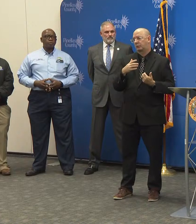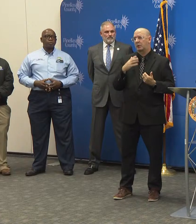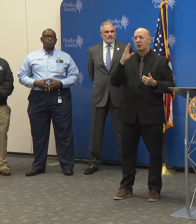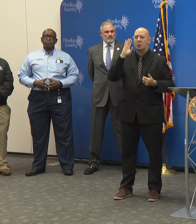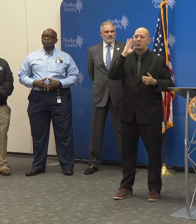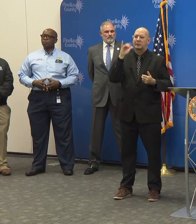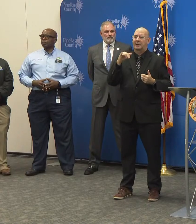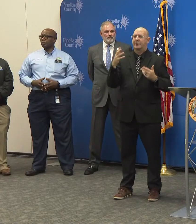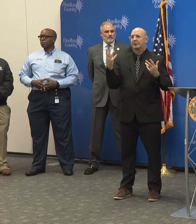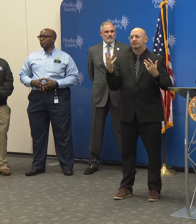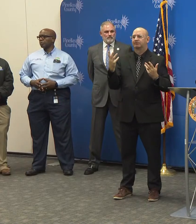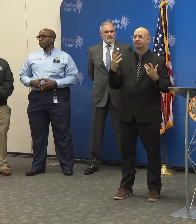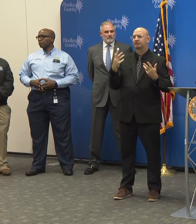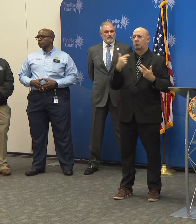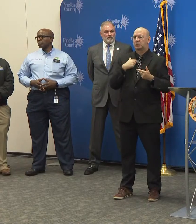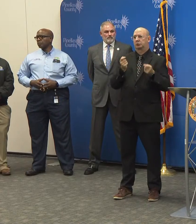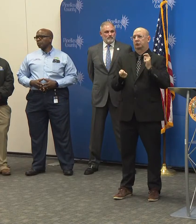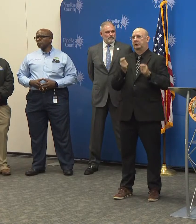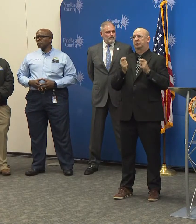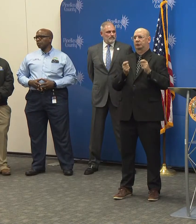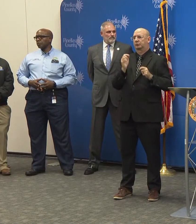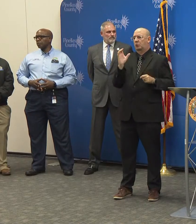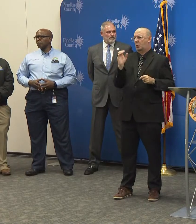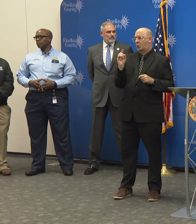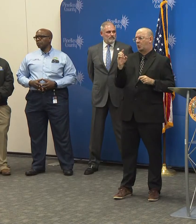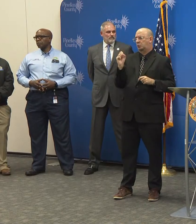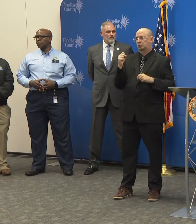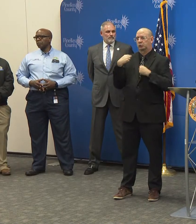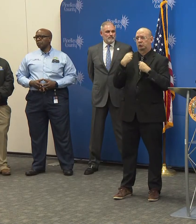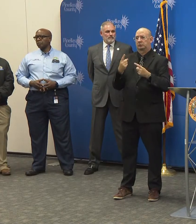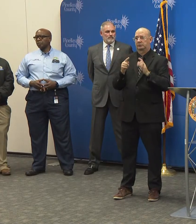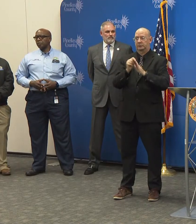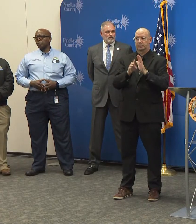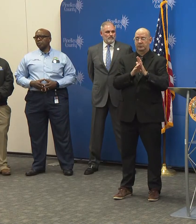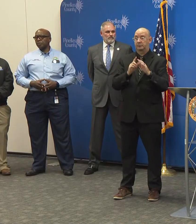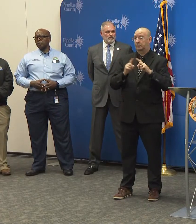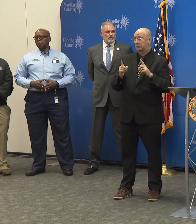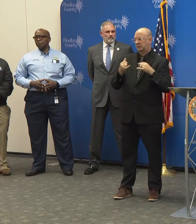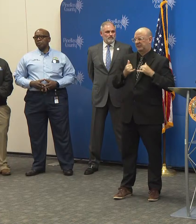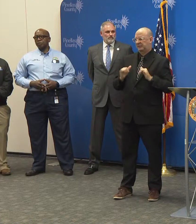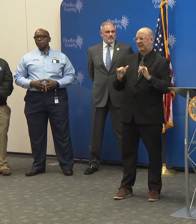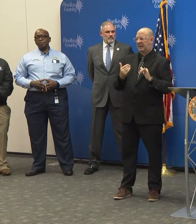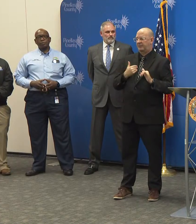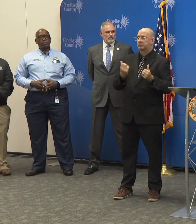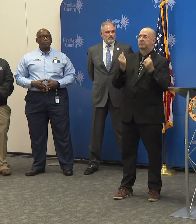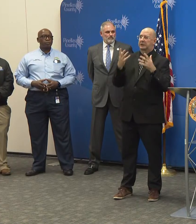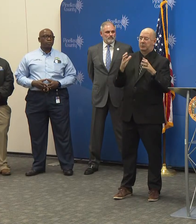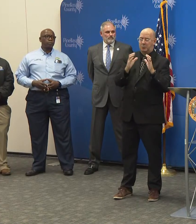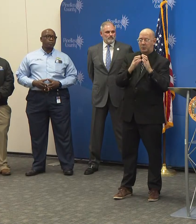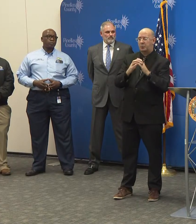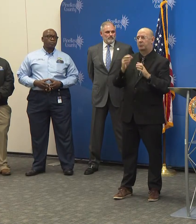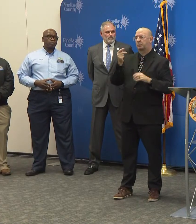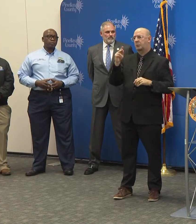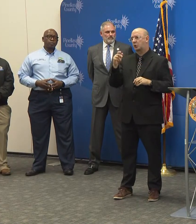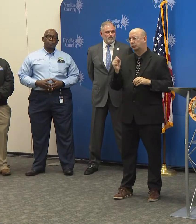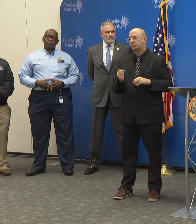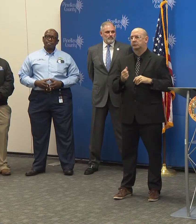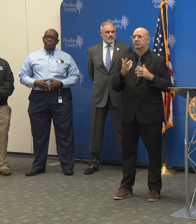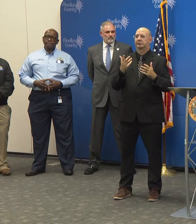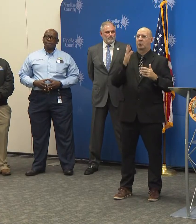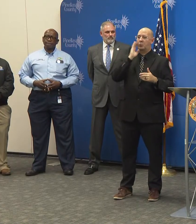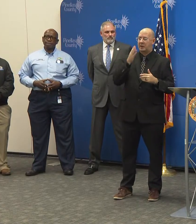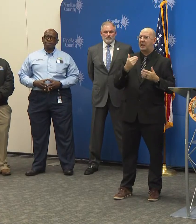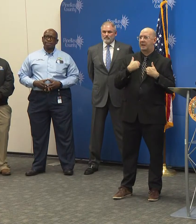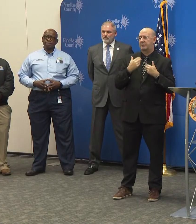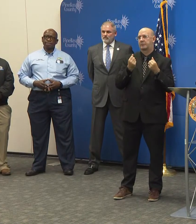here in Florida than some other places, but you still have a lot of structures. Yeah, you have mobile home parks, you have things that are going to be very, very